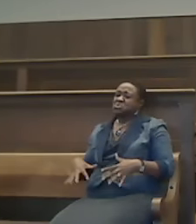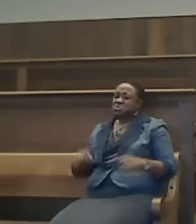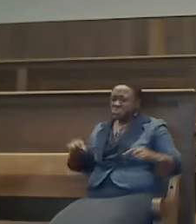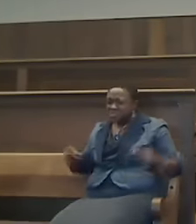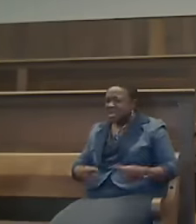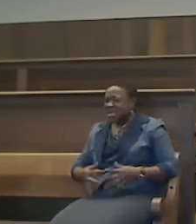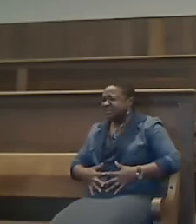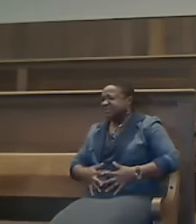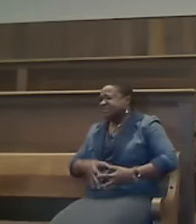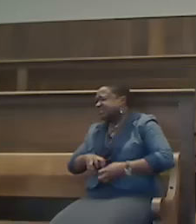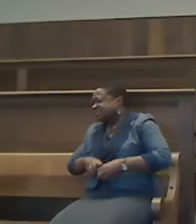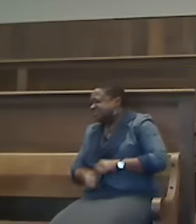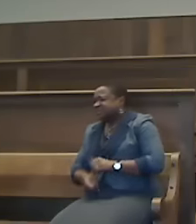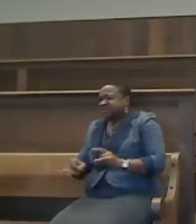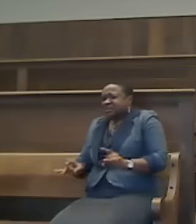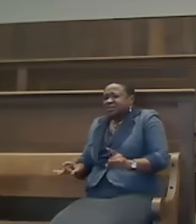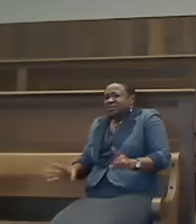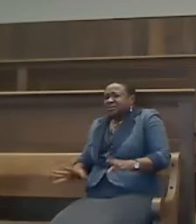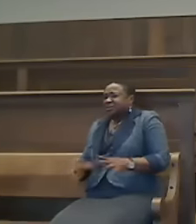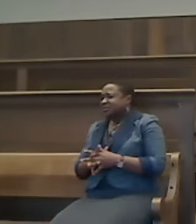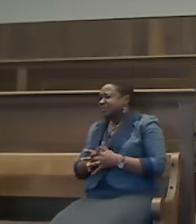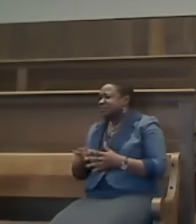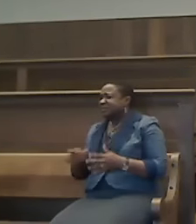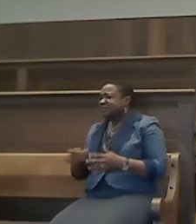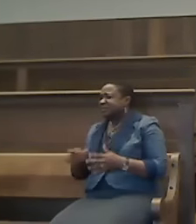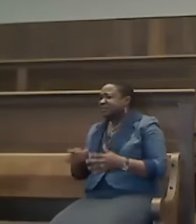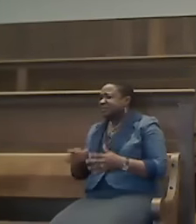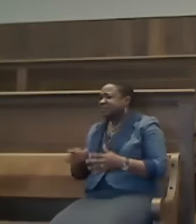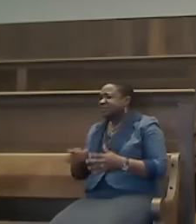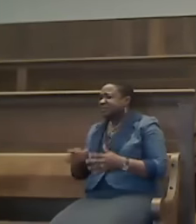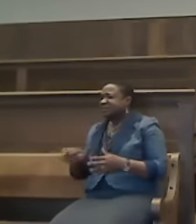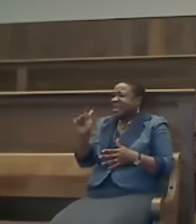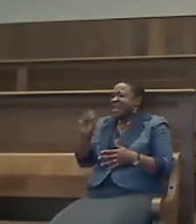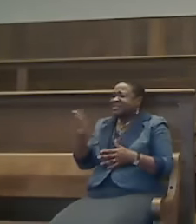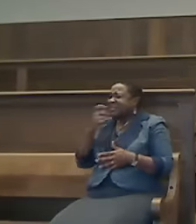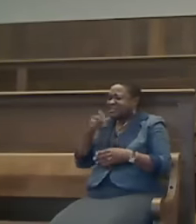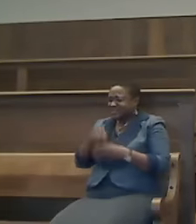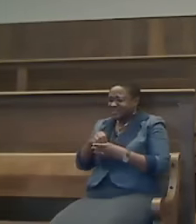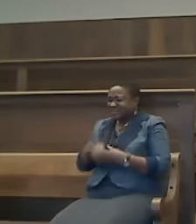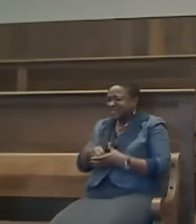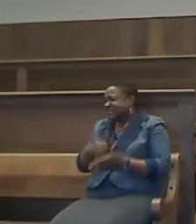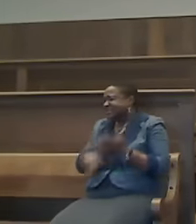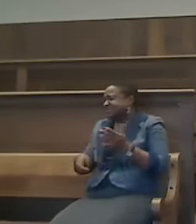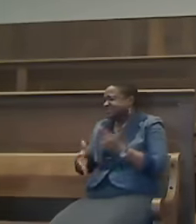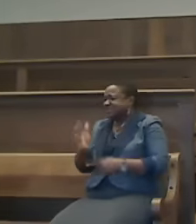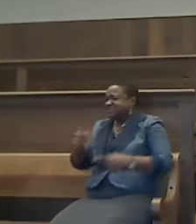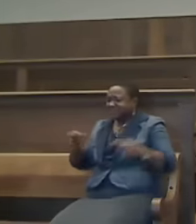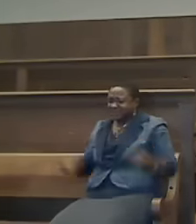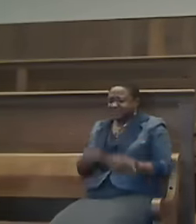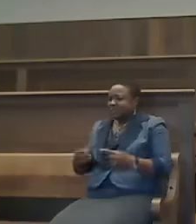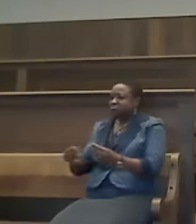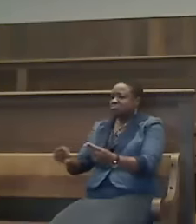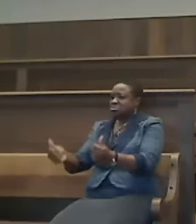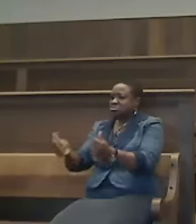pain, horrible, debilitating, like glass in the intestines, completely disappeared.